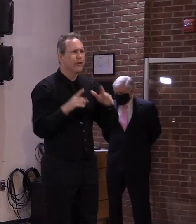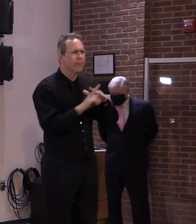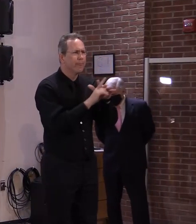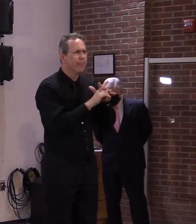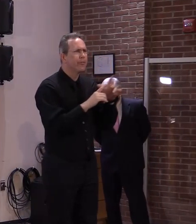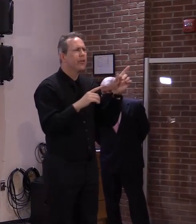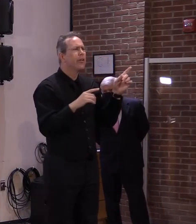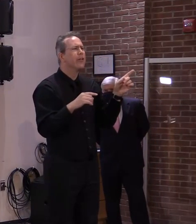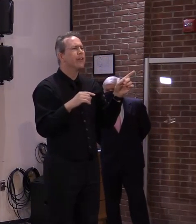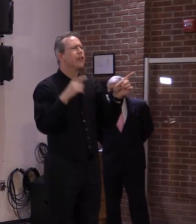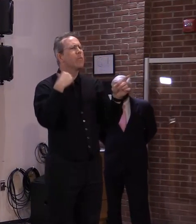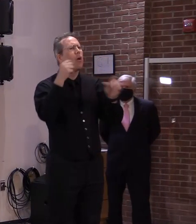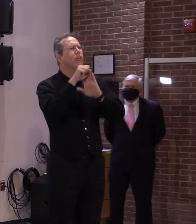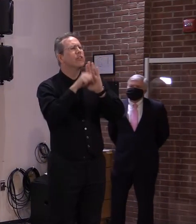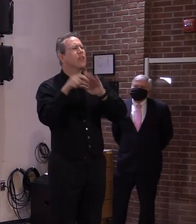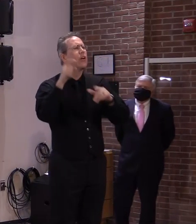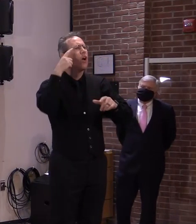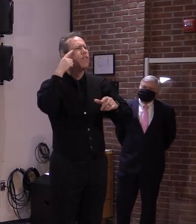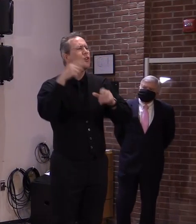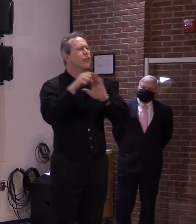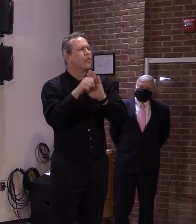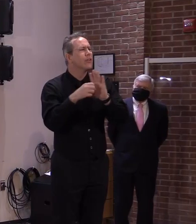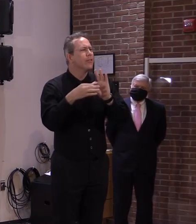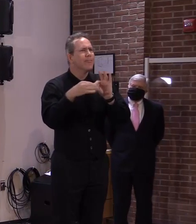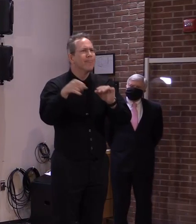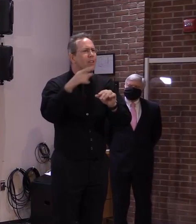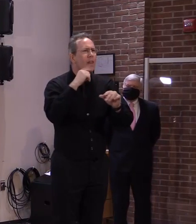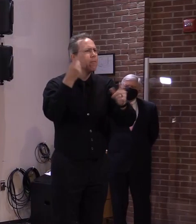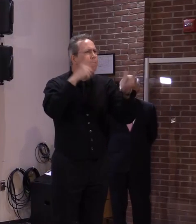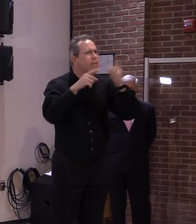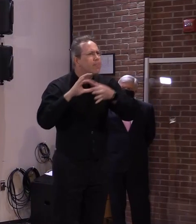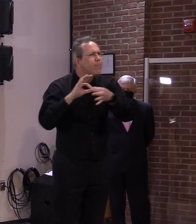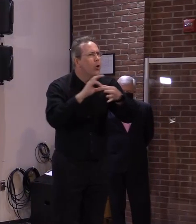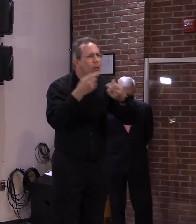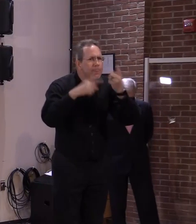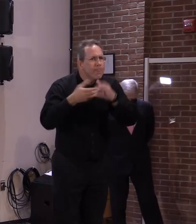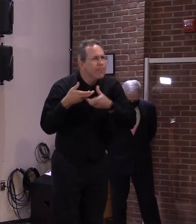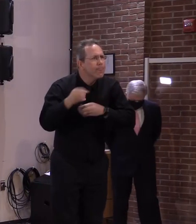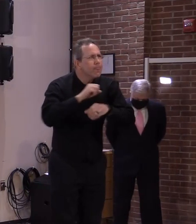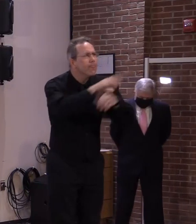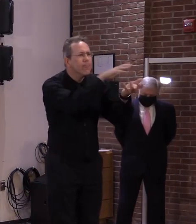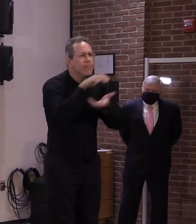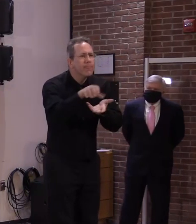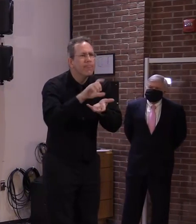between that program and the states. So they are going to be watching for